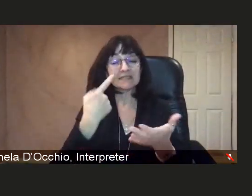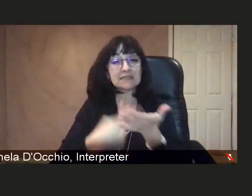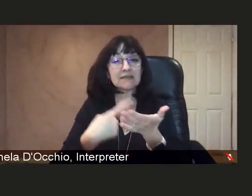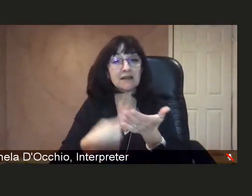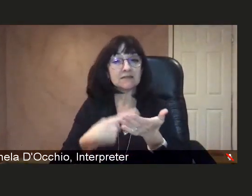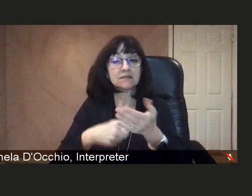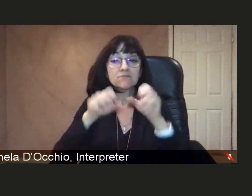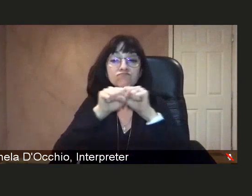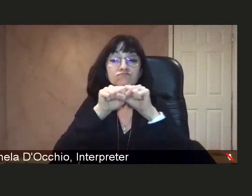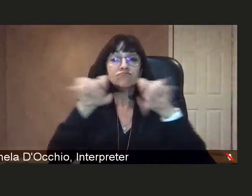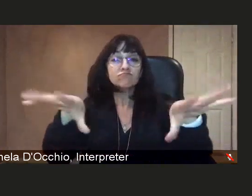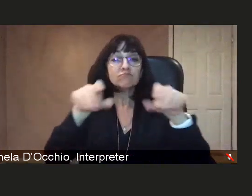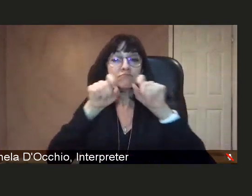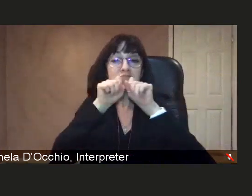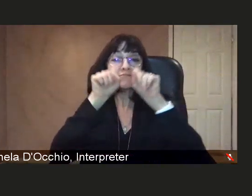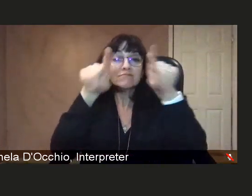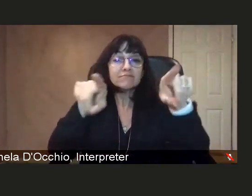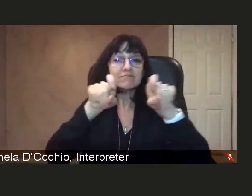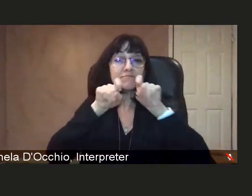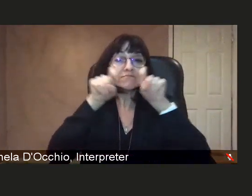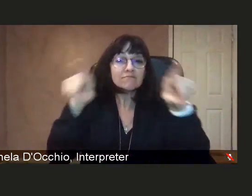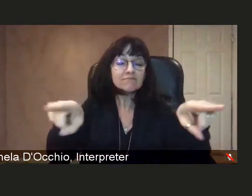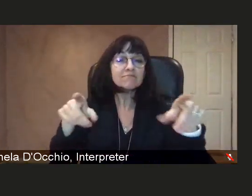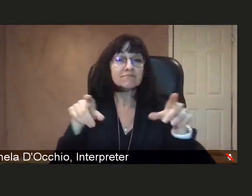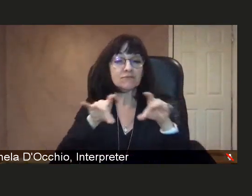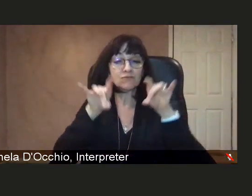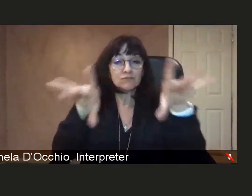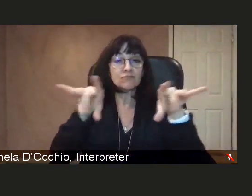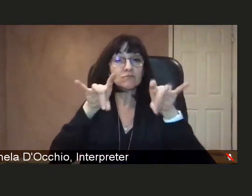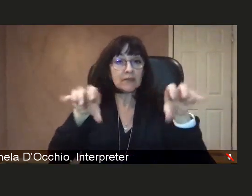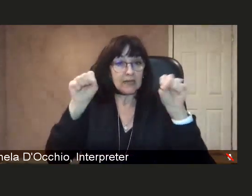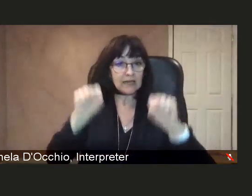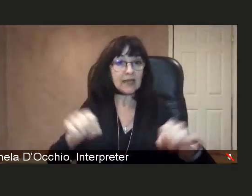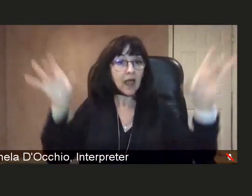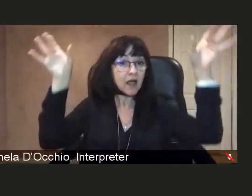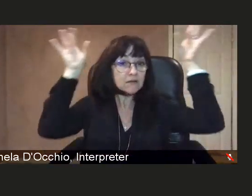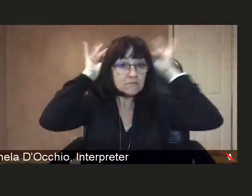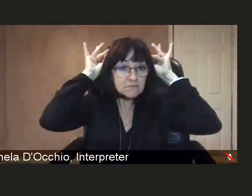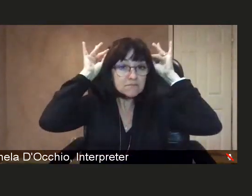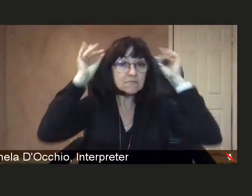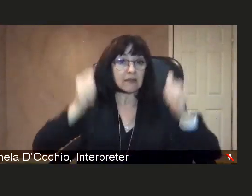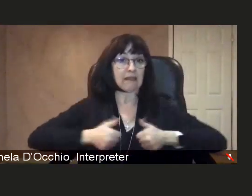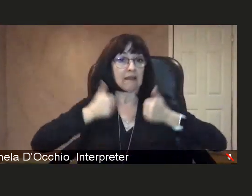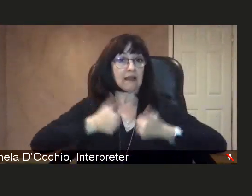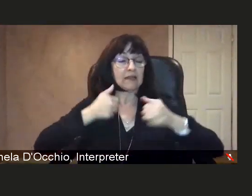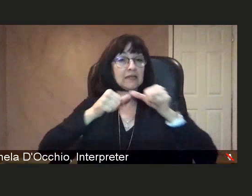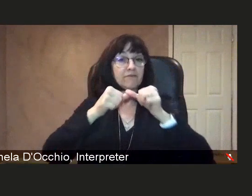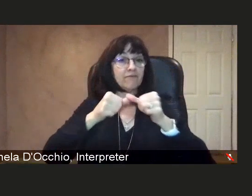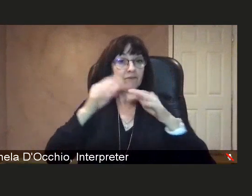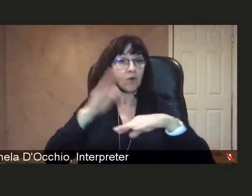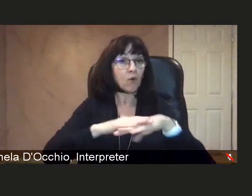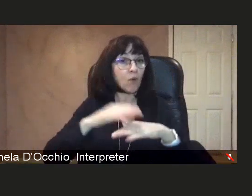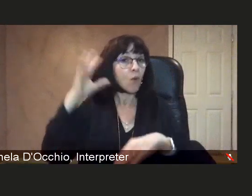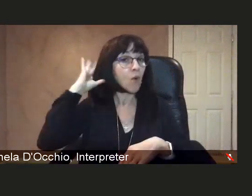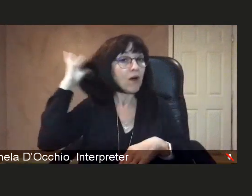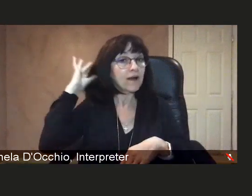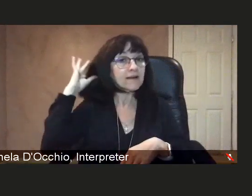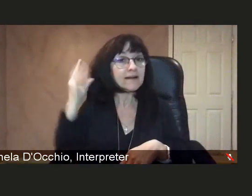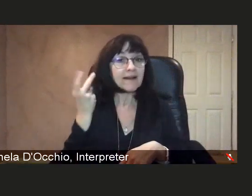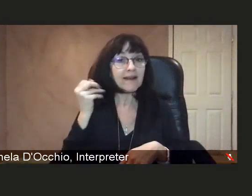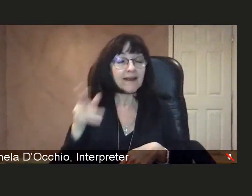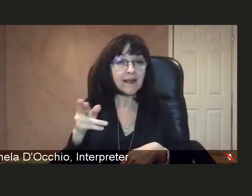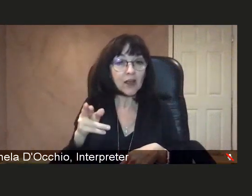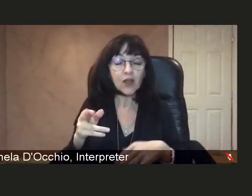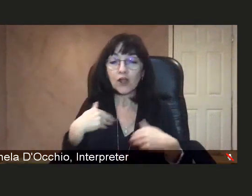could live there for some time. I do not know how long they can live there. There are no studies that really show me if this is